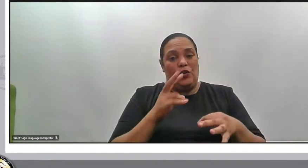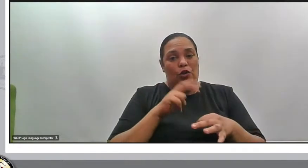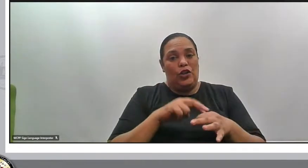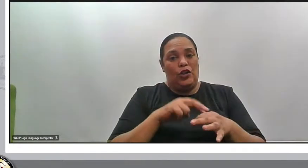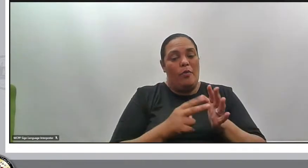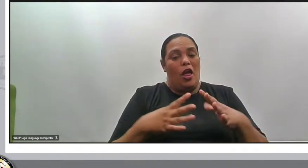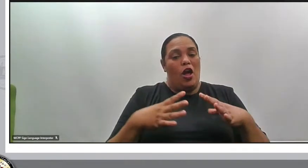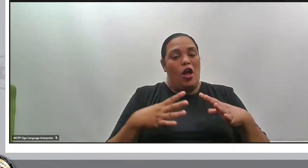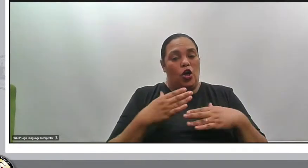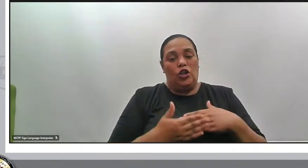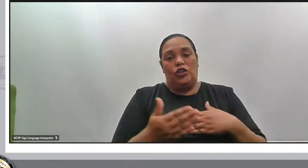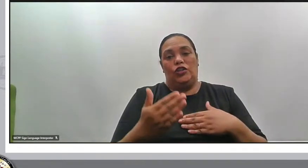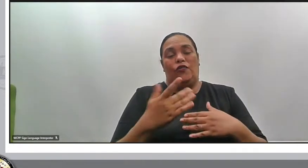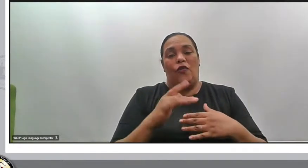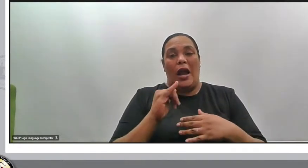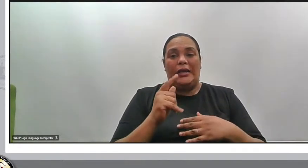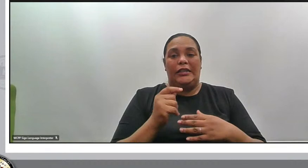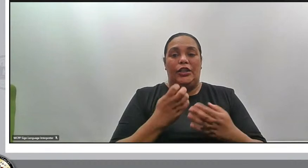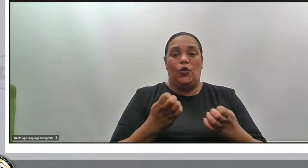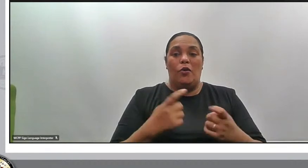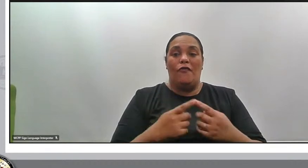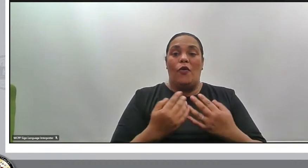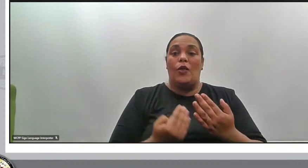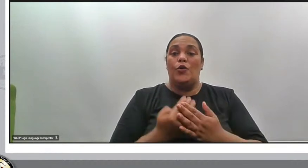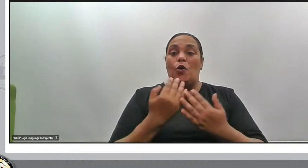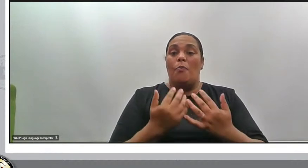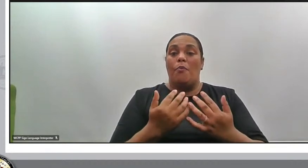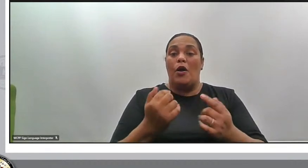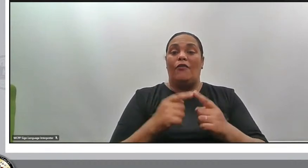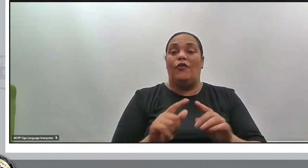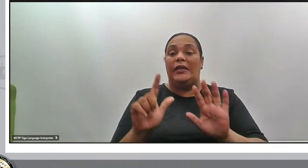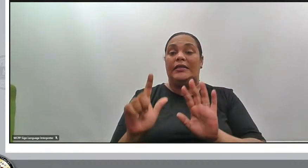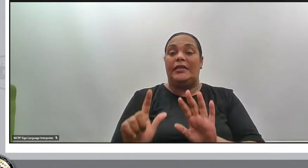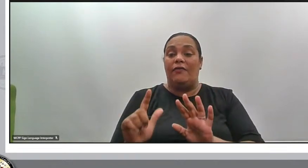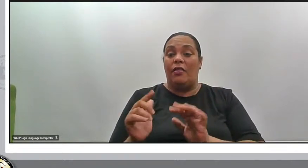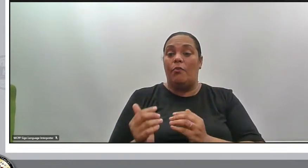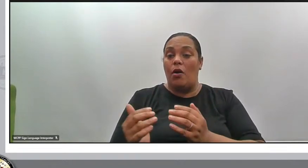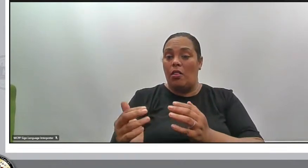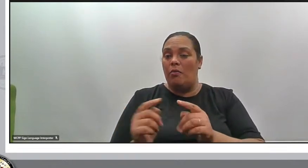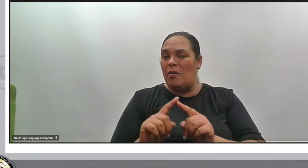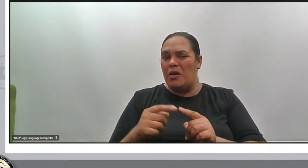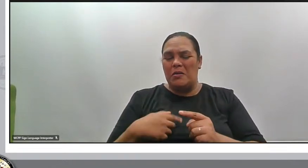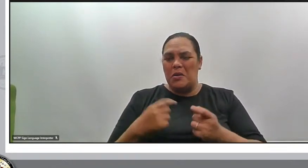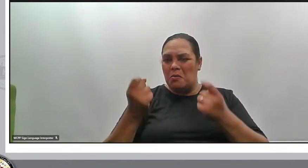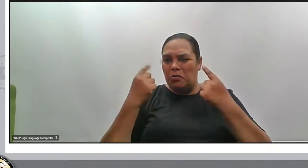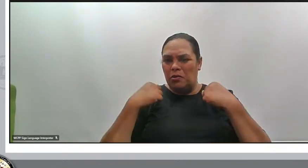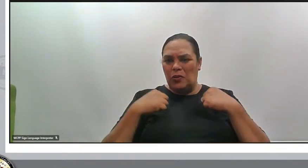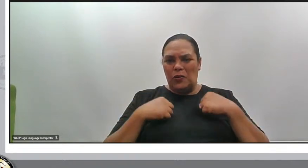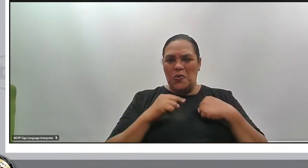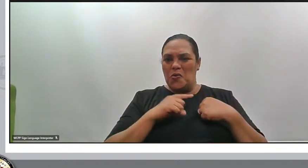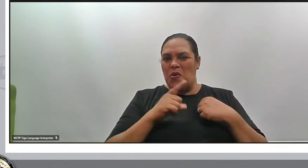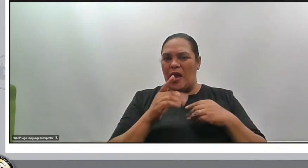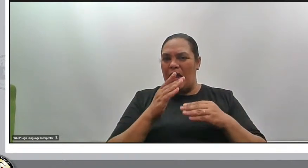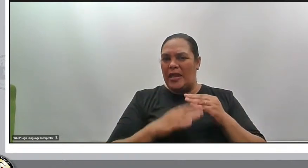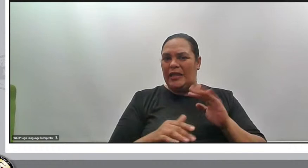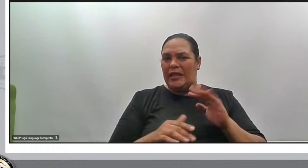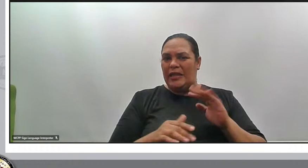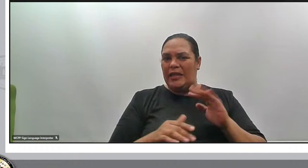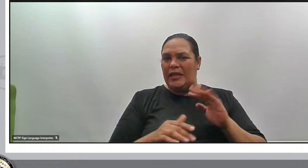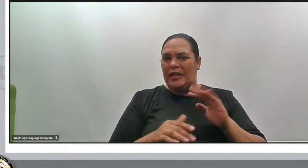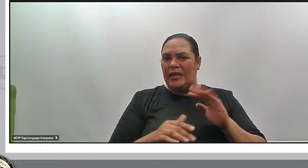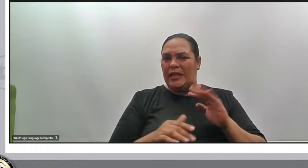for IT equipment for the new Parliament, for the seventh Parliament, but I don't understand why the end of the sixth Parliament